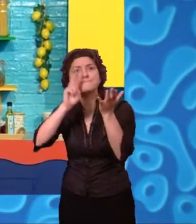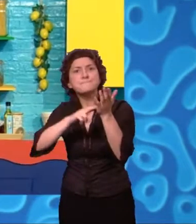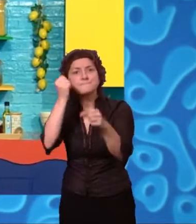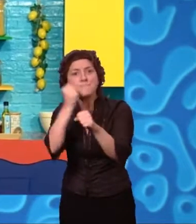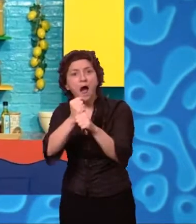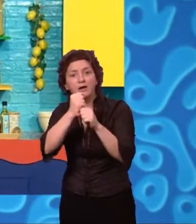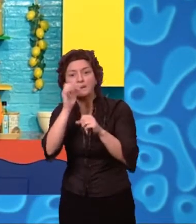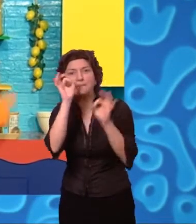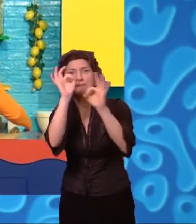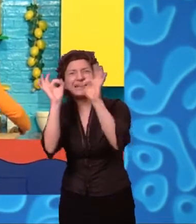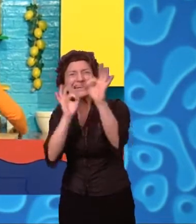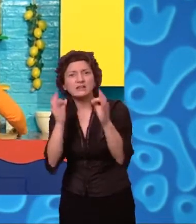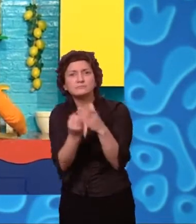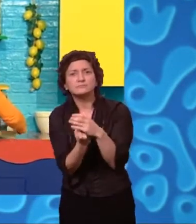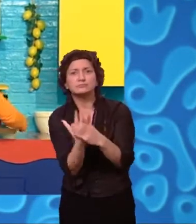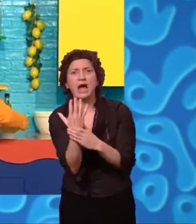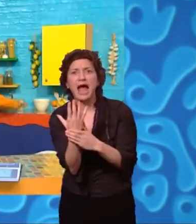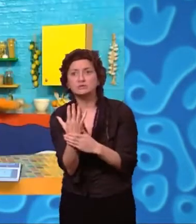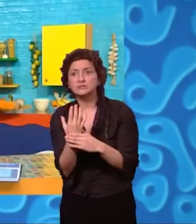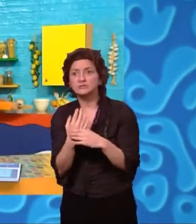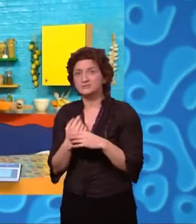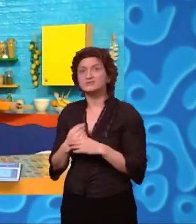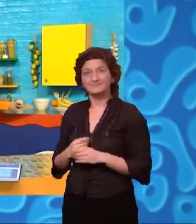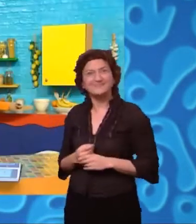Oh. Right.